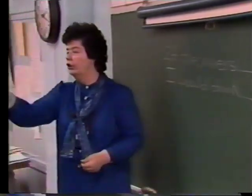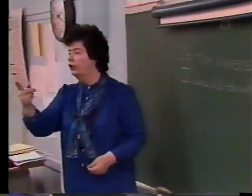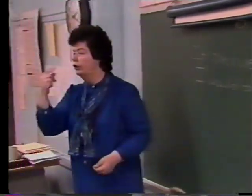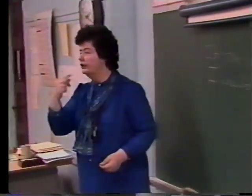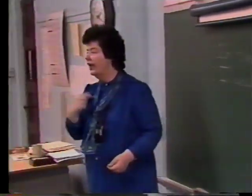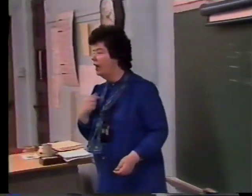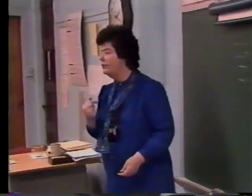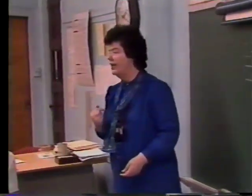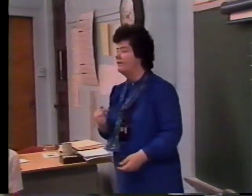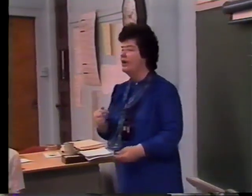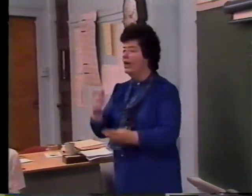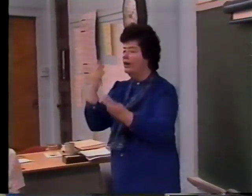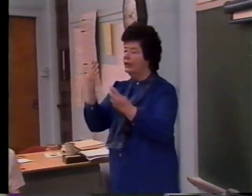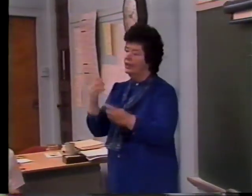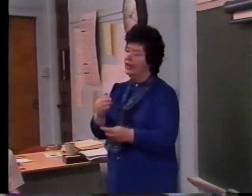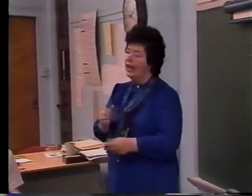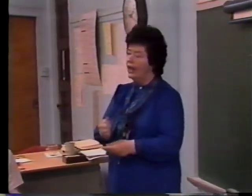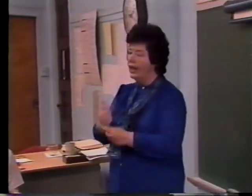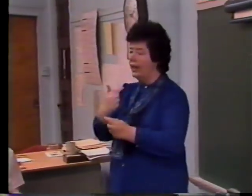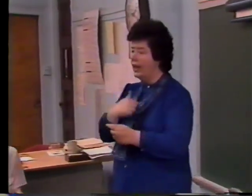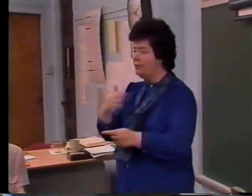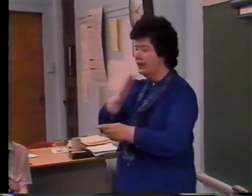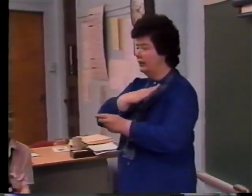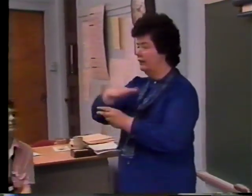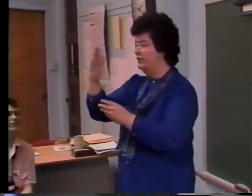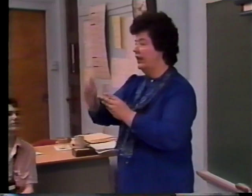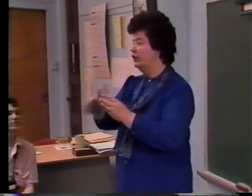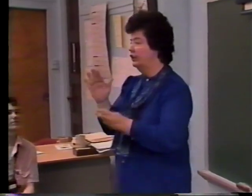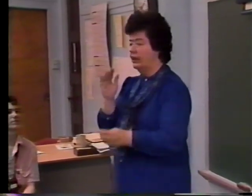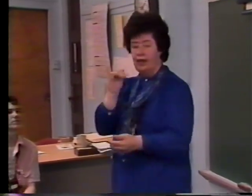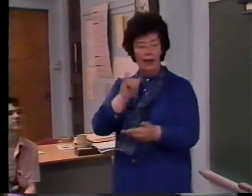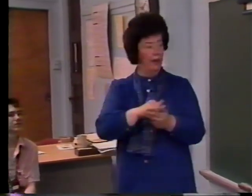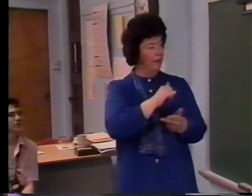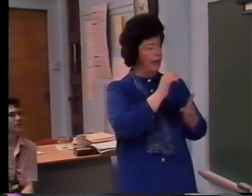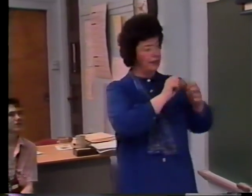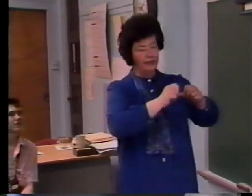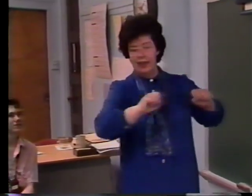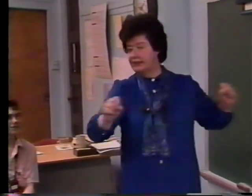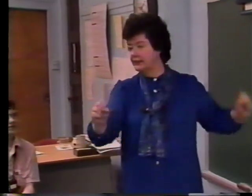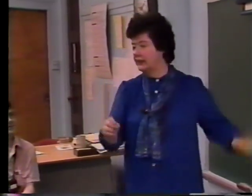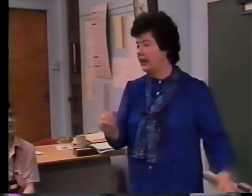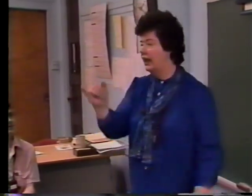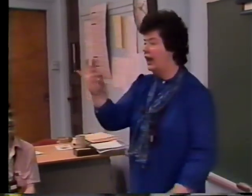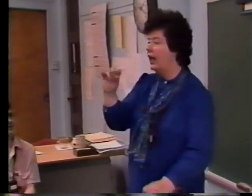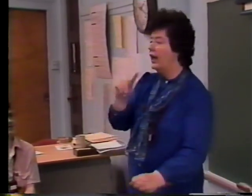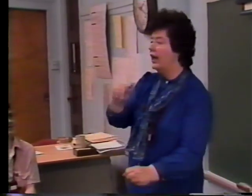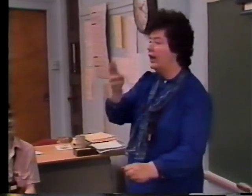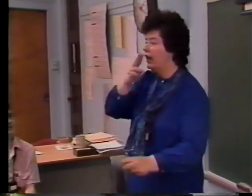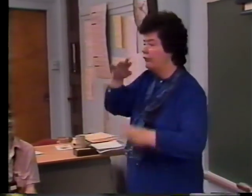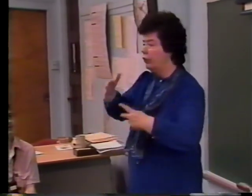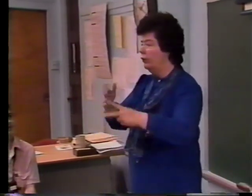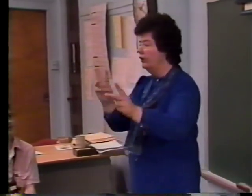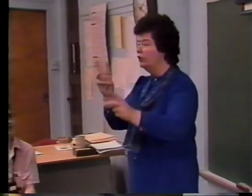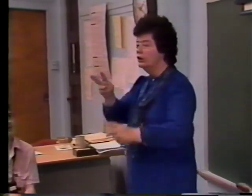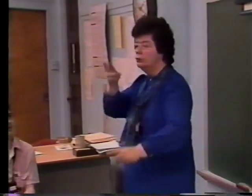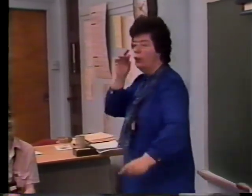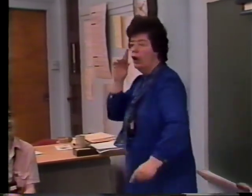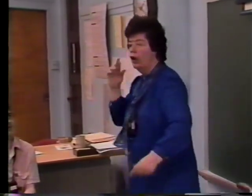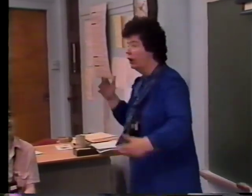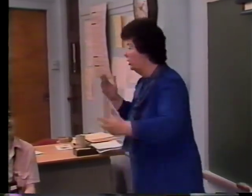you tell me, help me to finish that sentence. If the rivers were